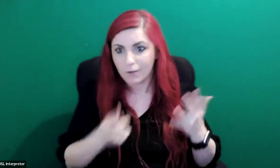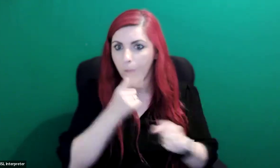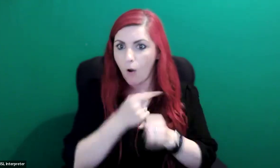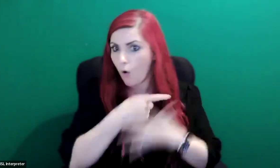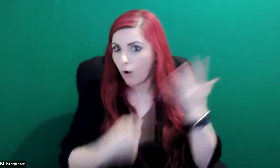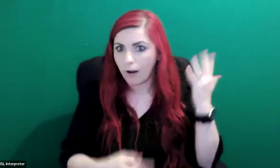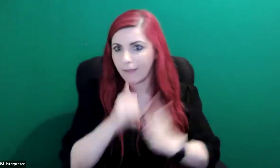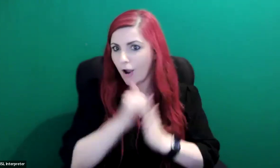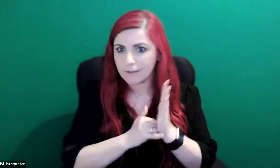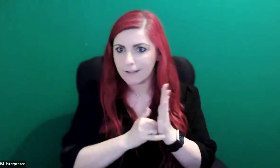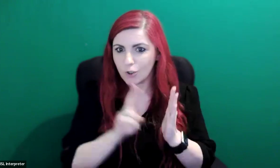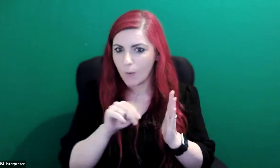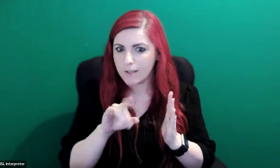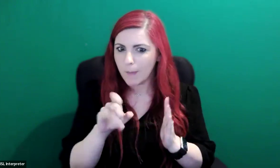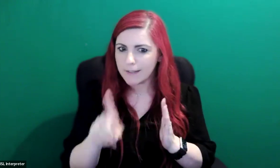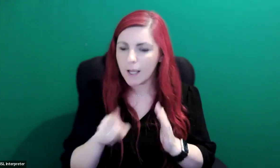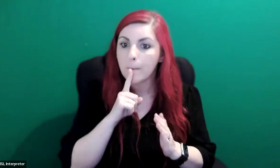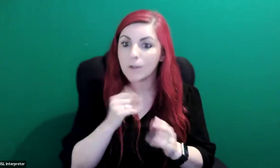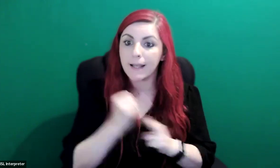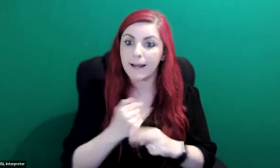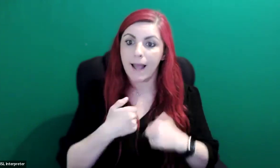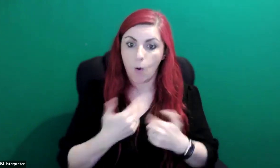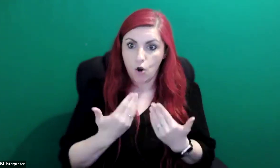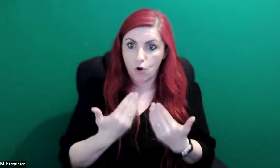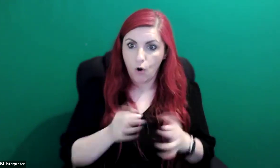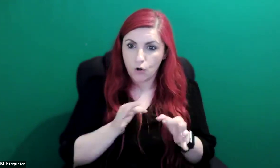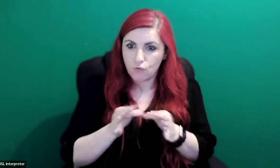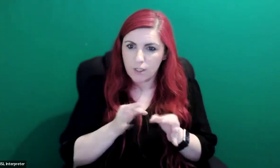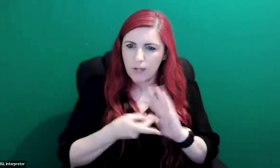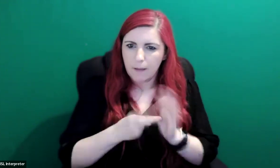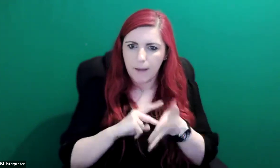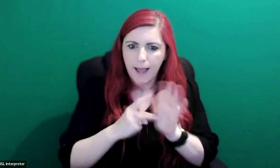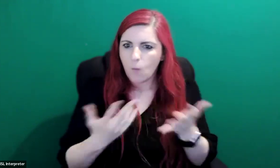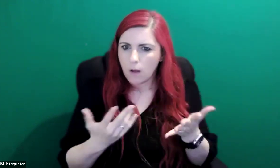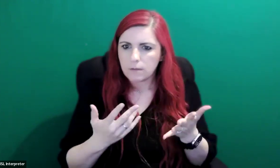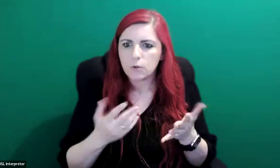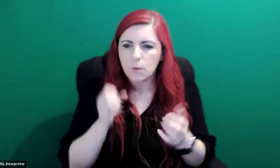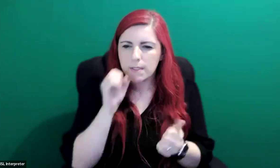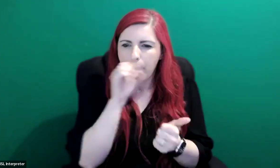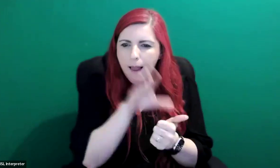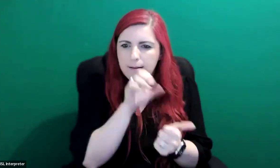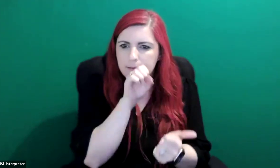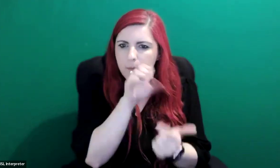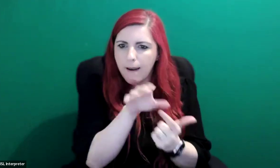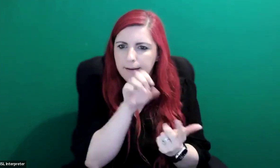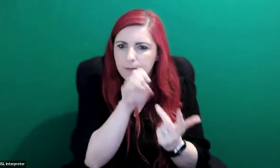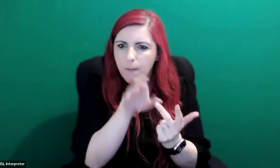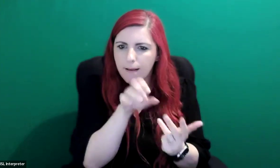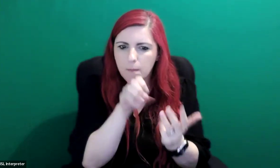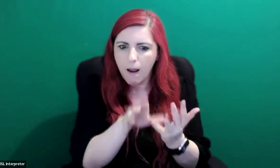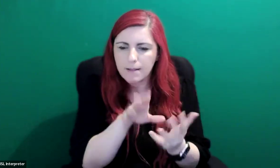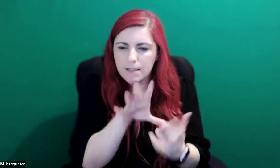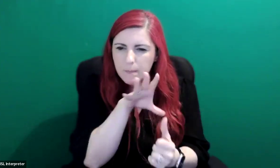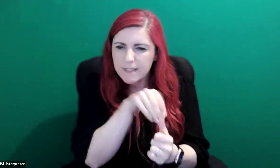UNCRPD, but we have committed in our current strategic plan to spotlighting particular issues. And those